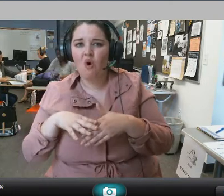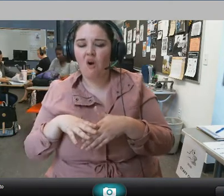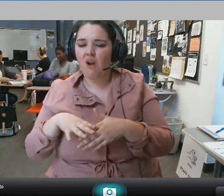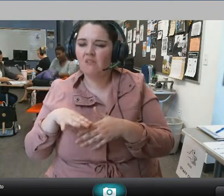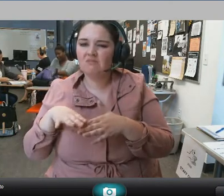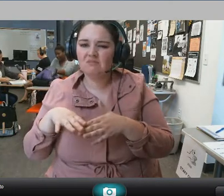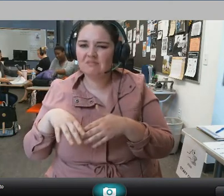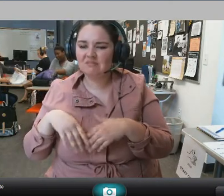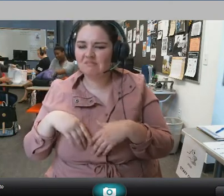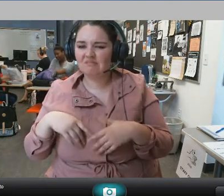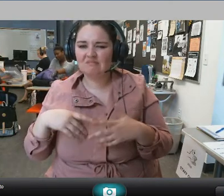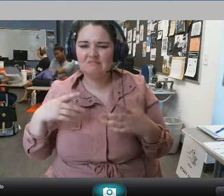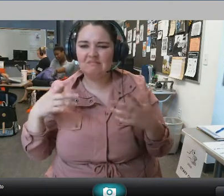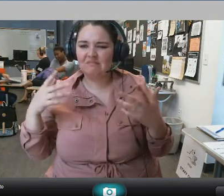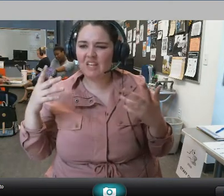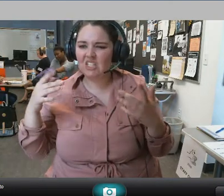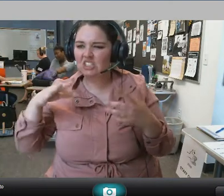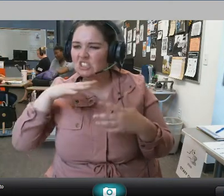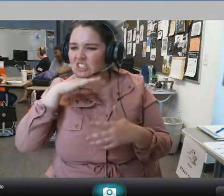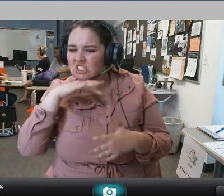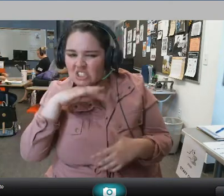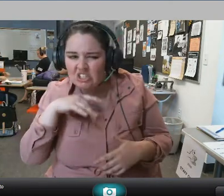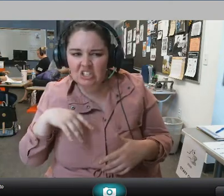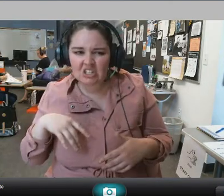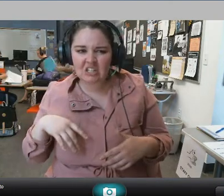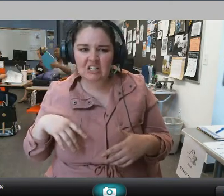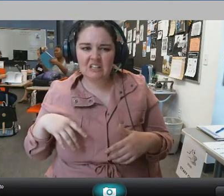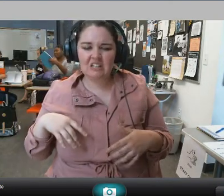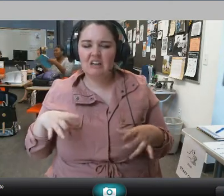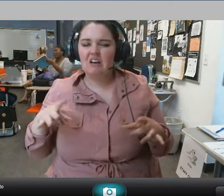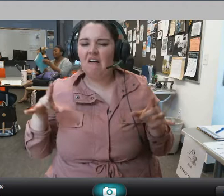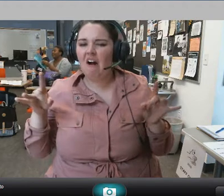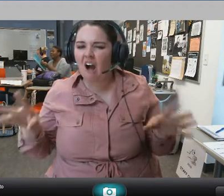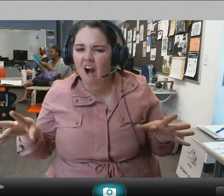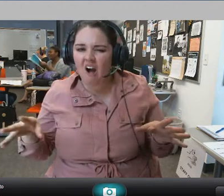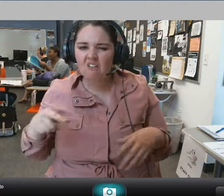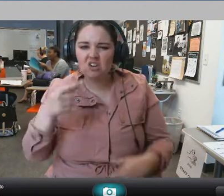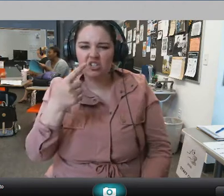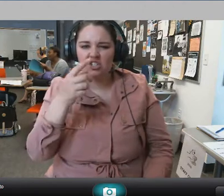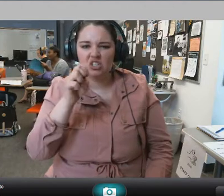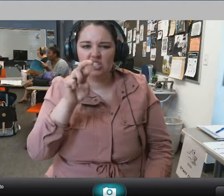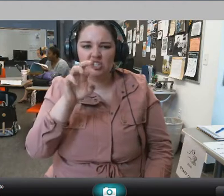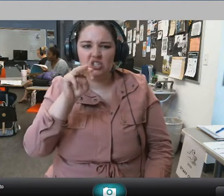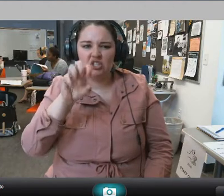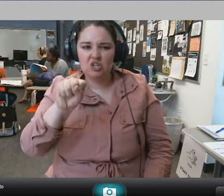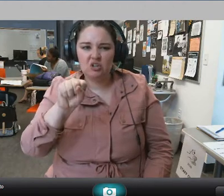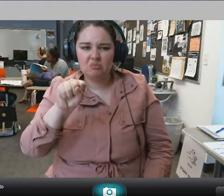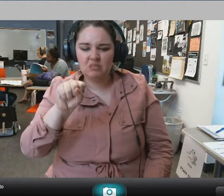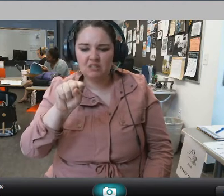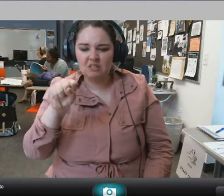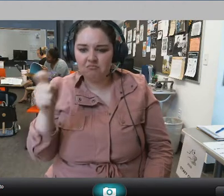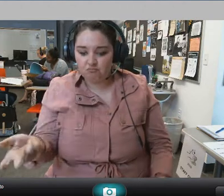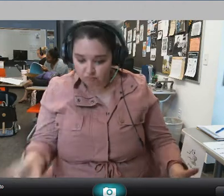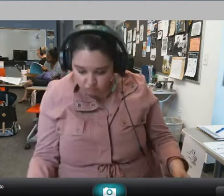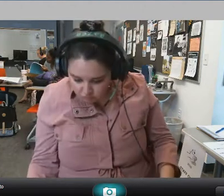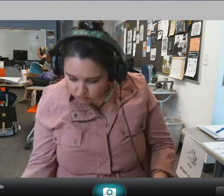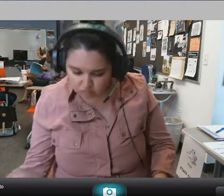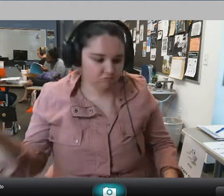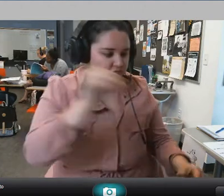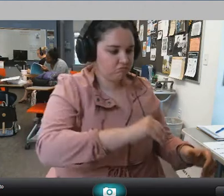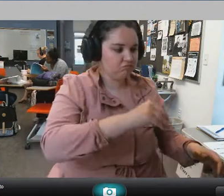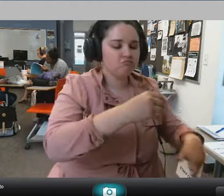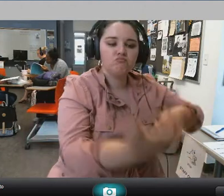spit uncounted billions of consumption germs. There would be meat stored in